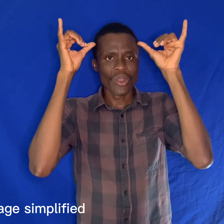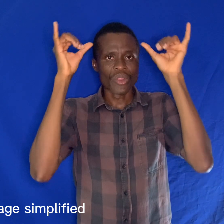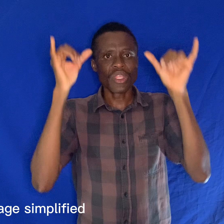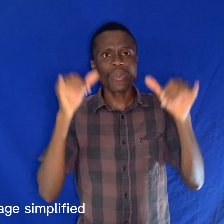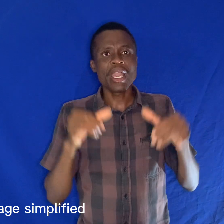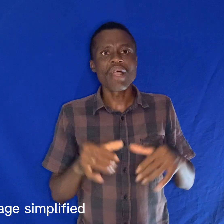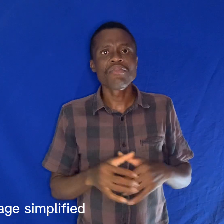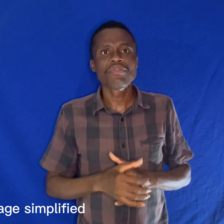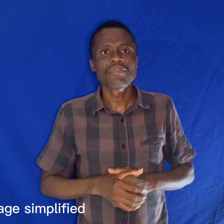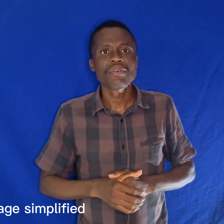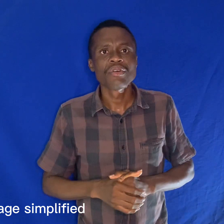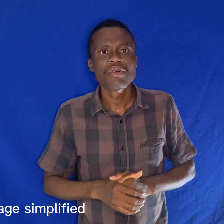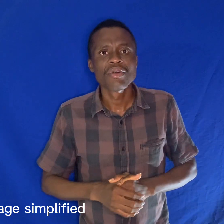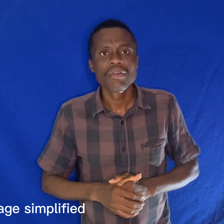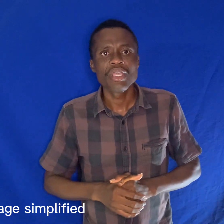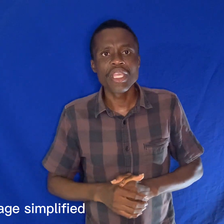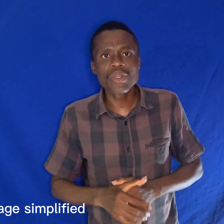Then we have eagle.